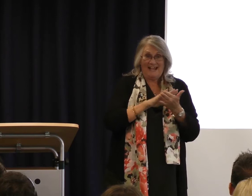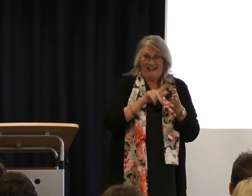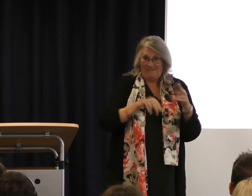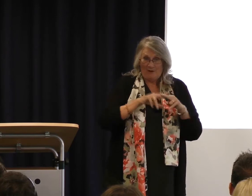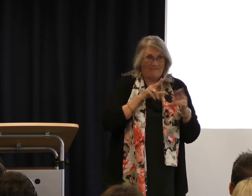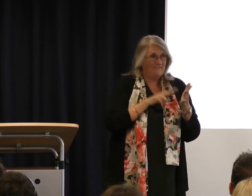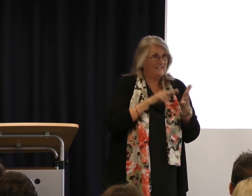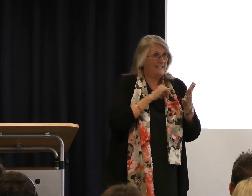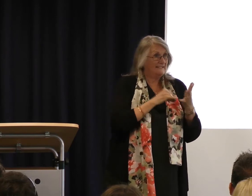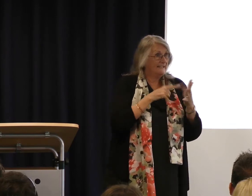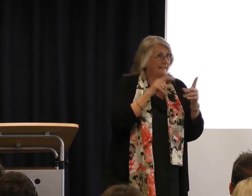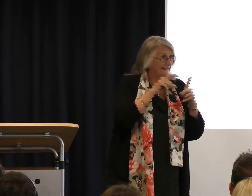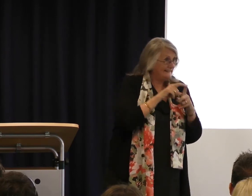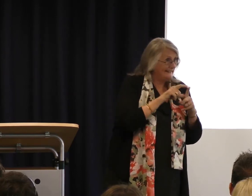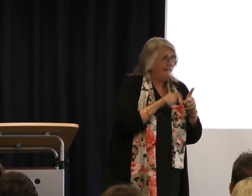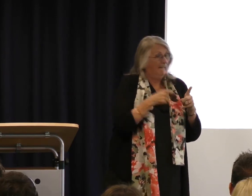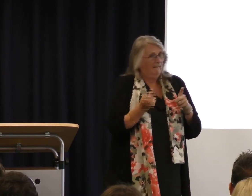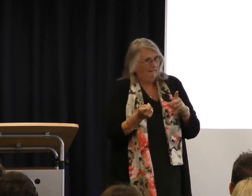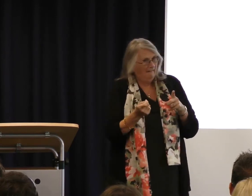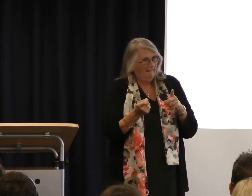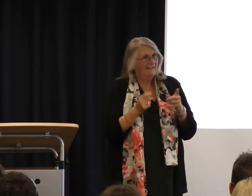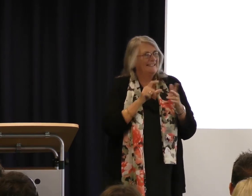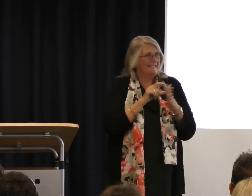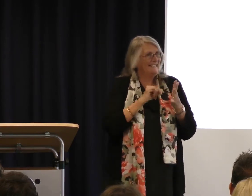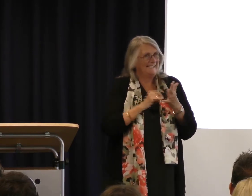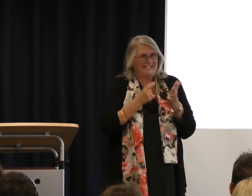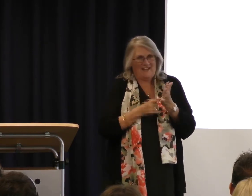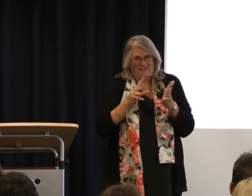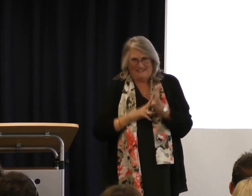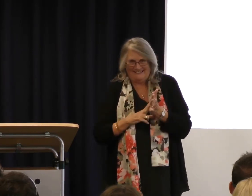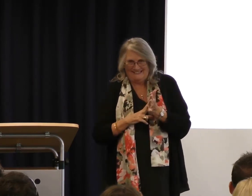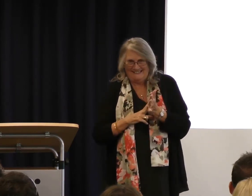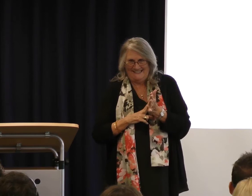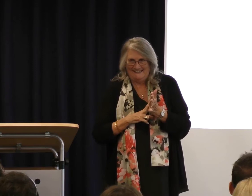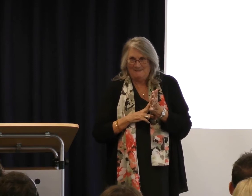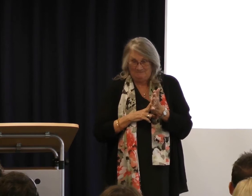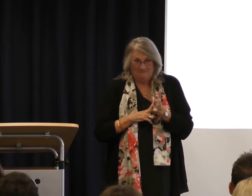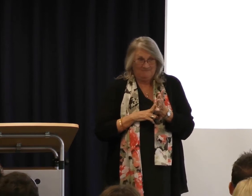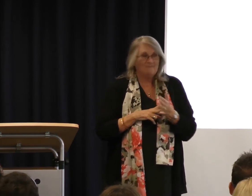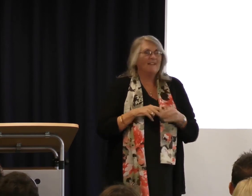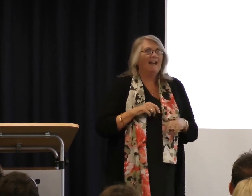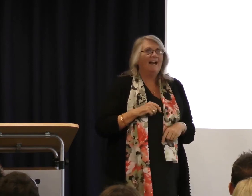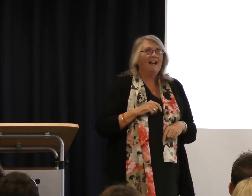present on behalf of VSAD, which turned into DSRV.